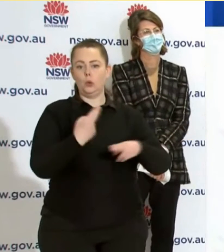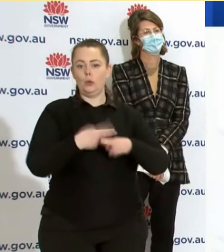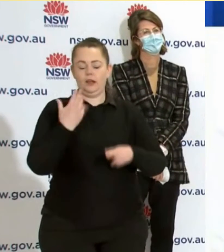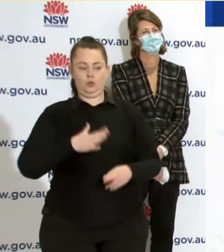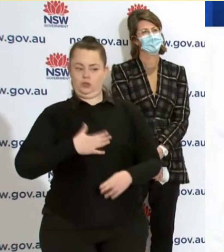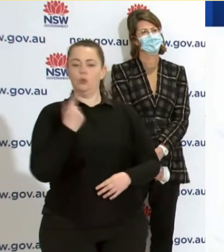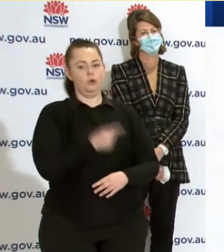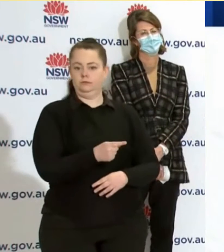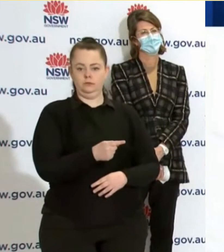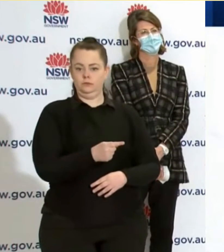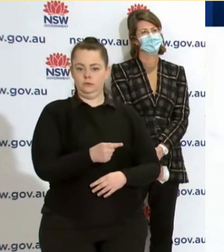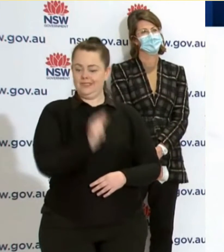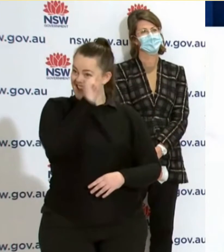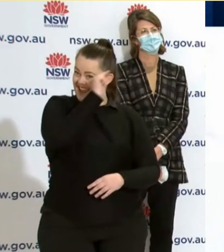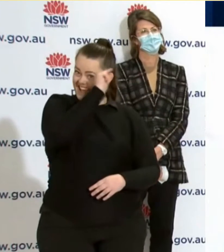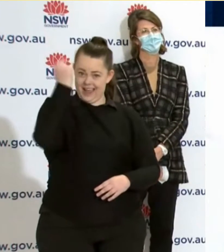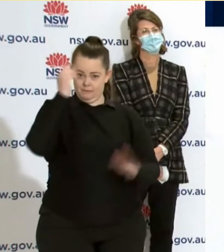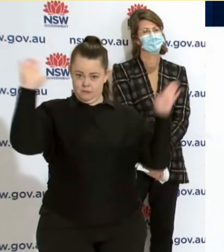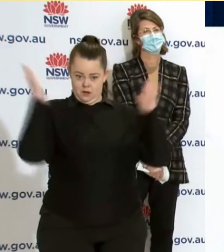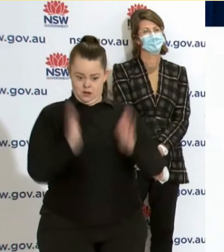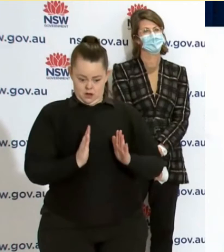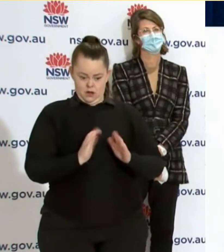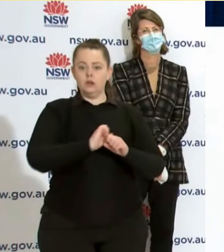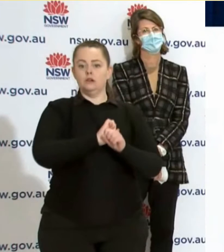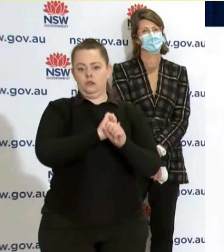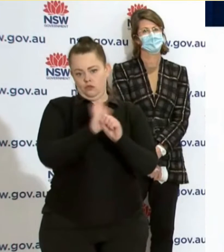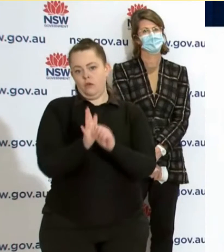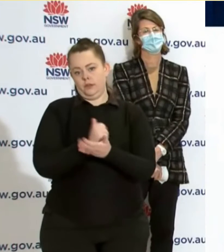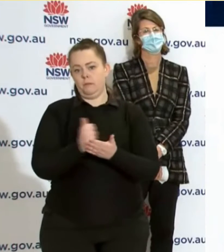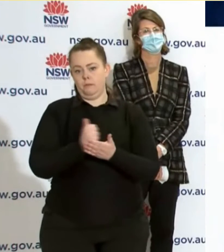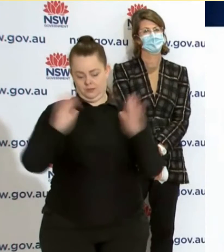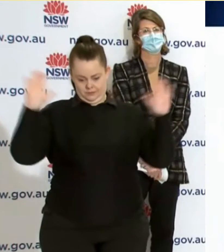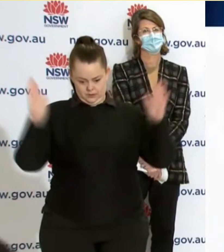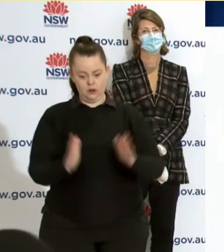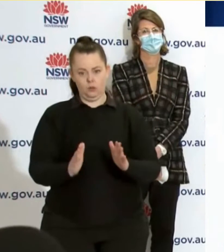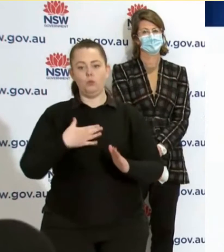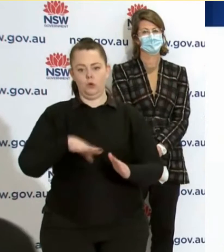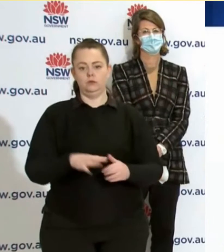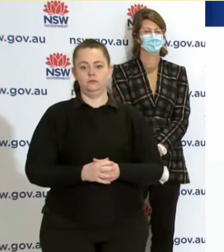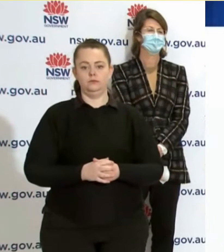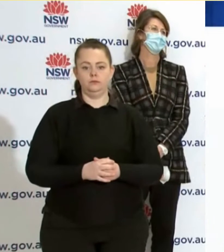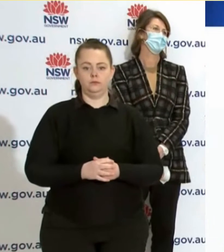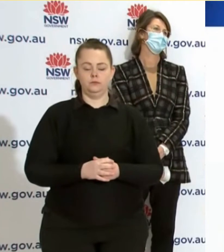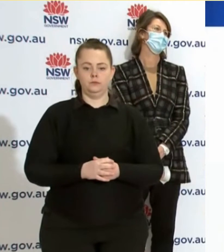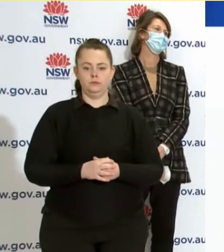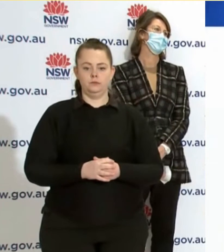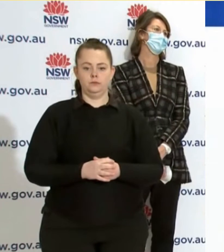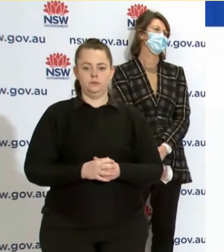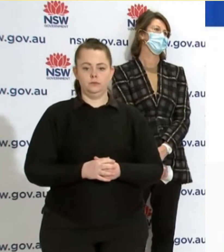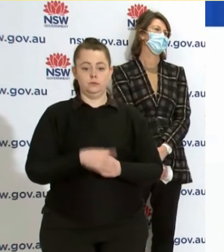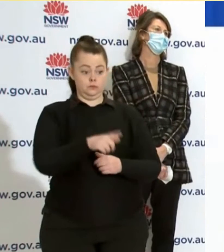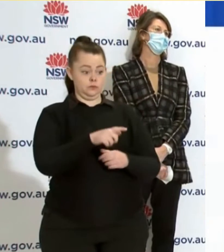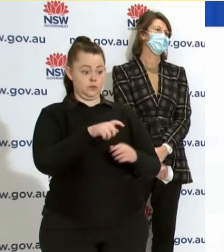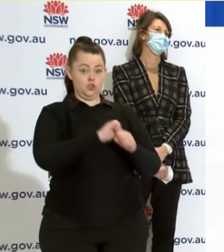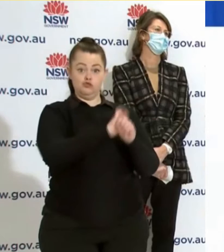occurring. What we want to see is declining case numbers. Now, what we know is that with the Delta